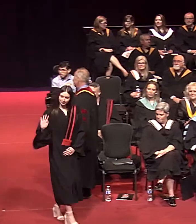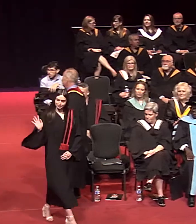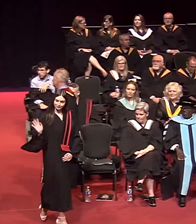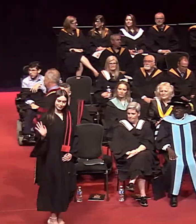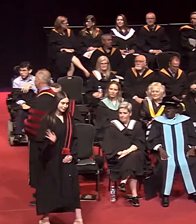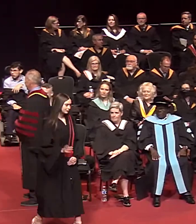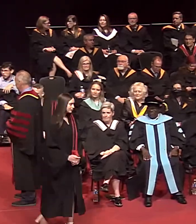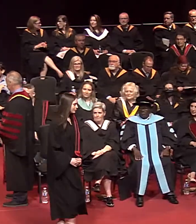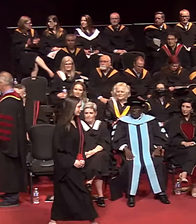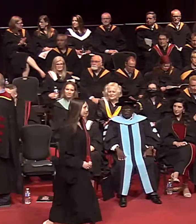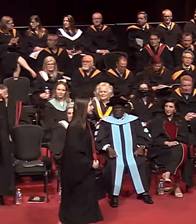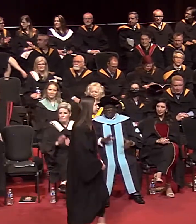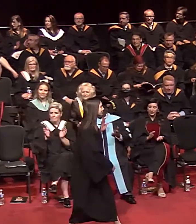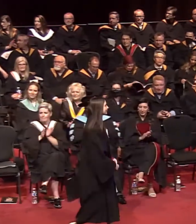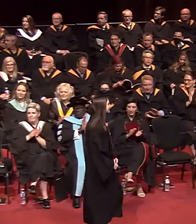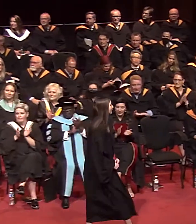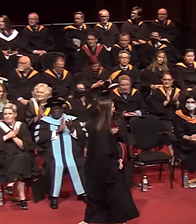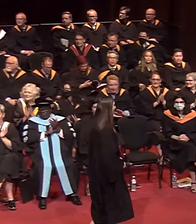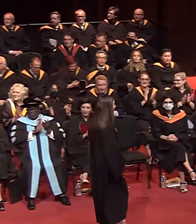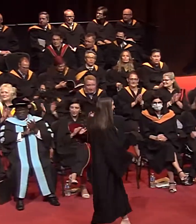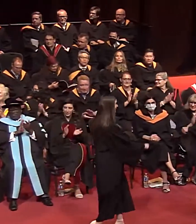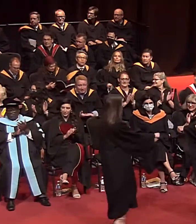Prisha Moore.